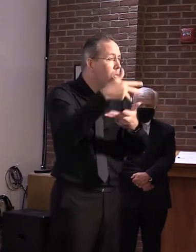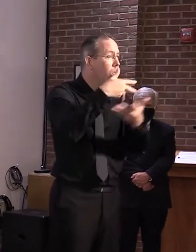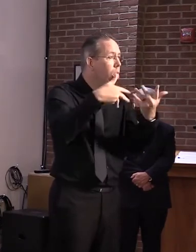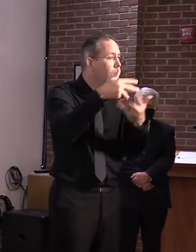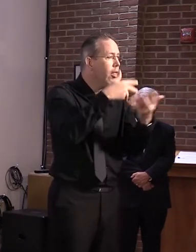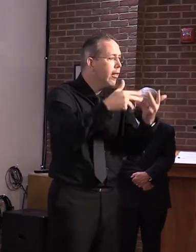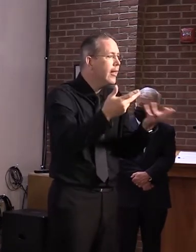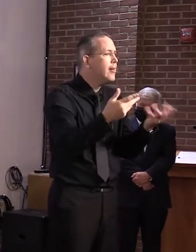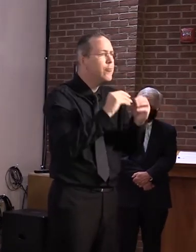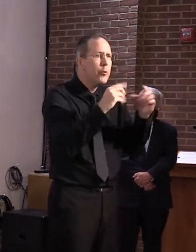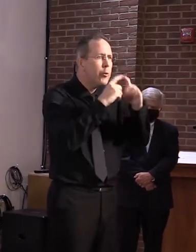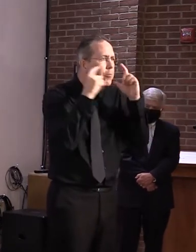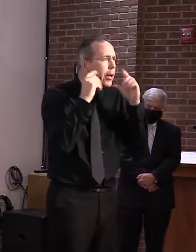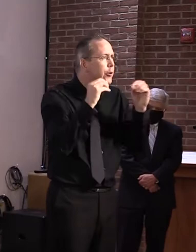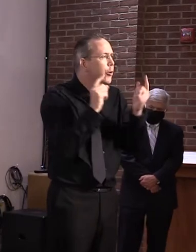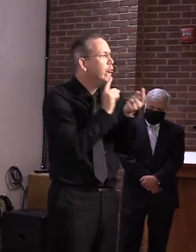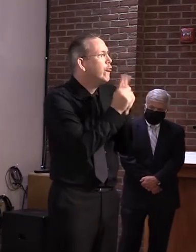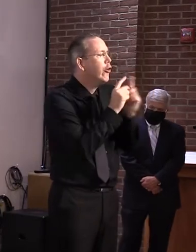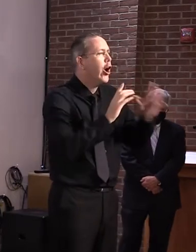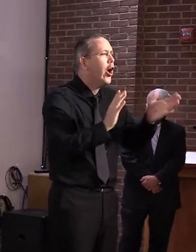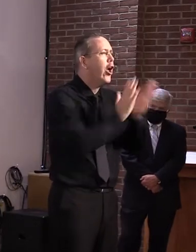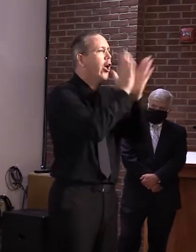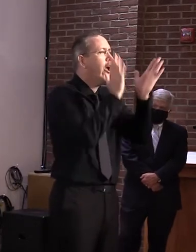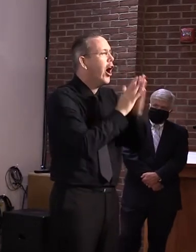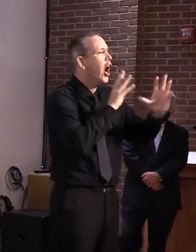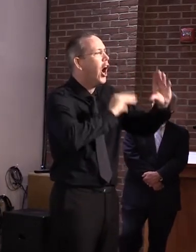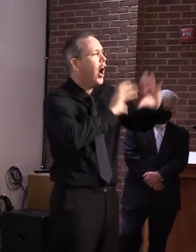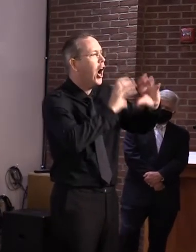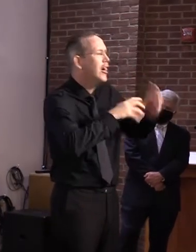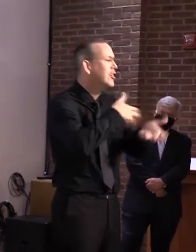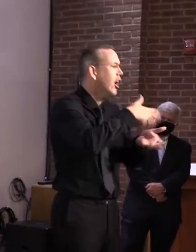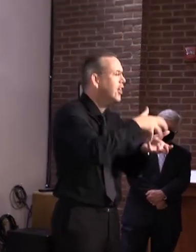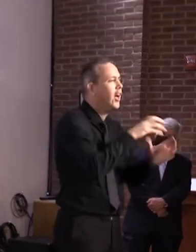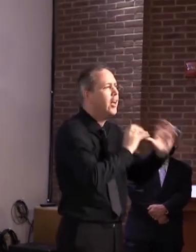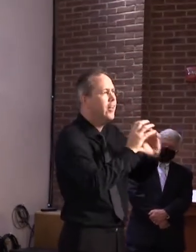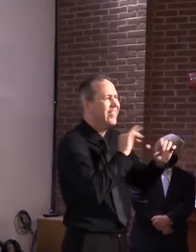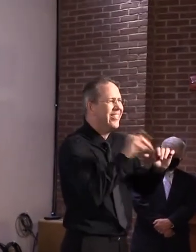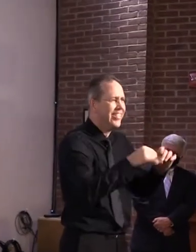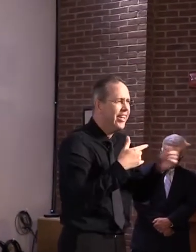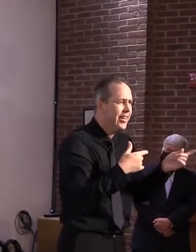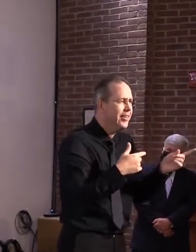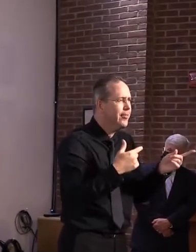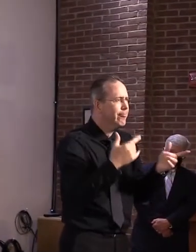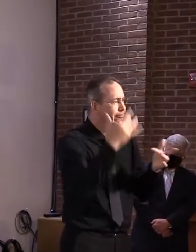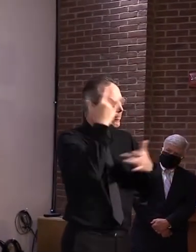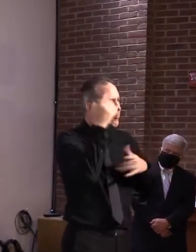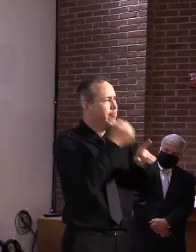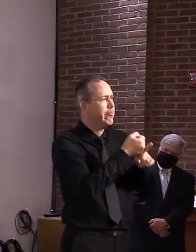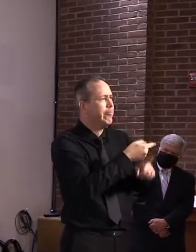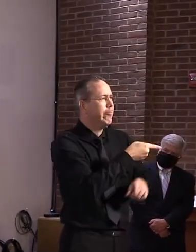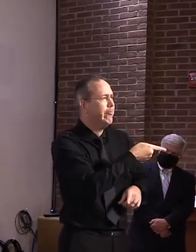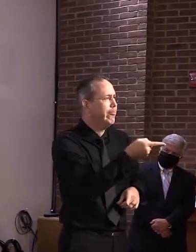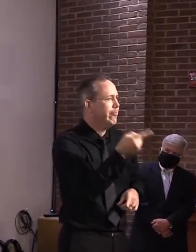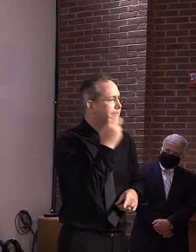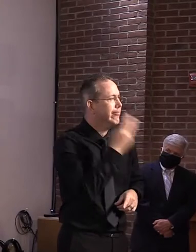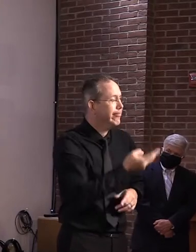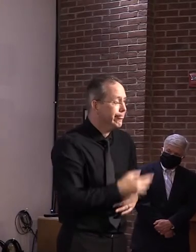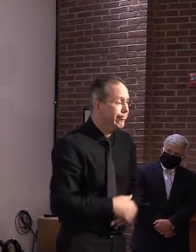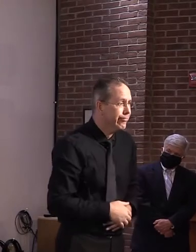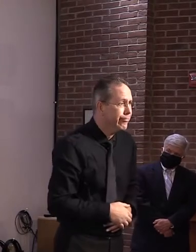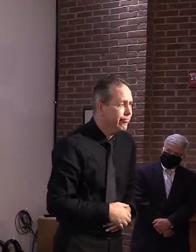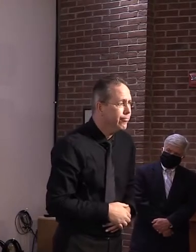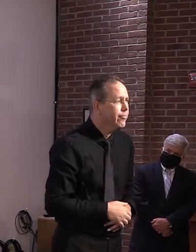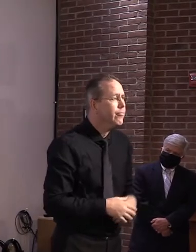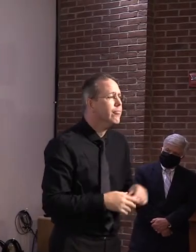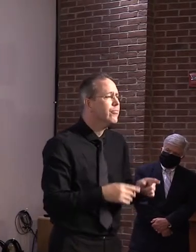with the reopening, there has been more cases, people congregating,